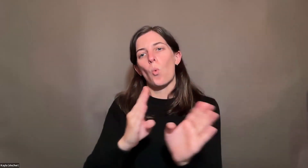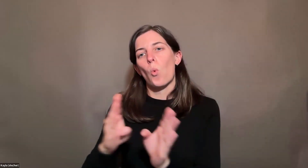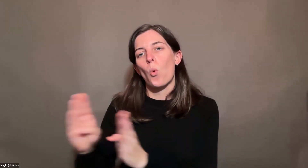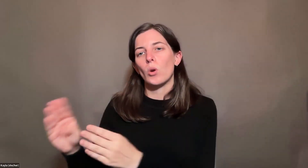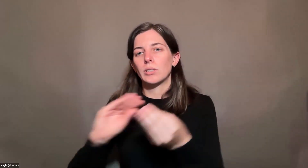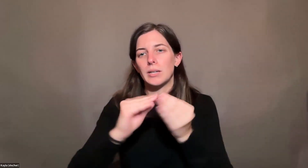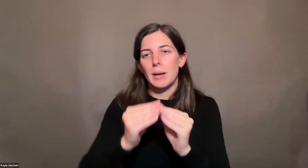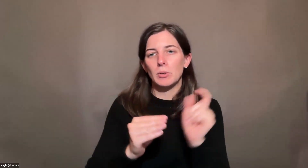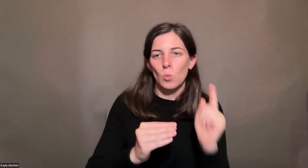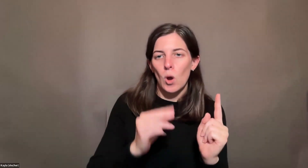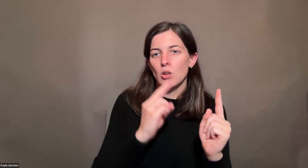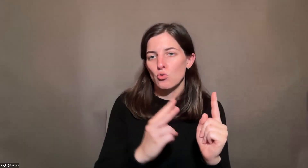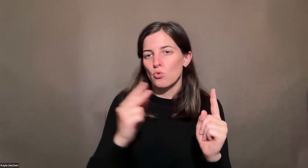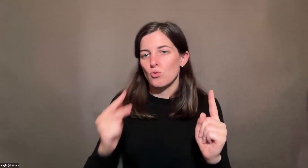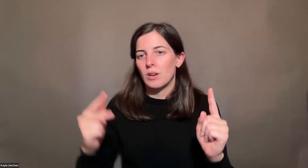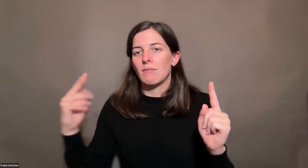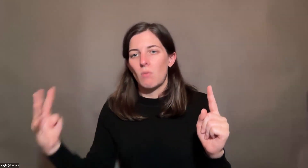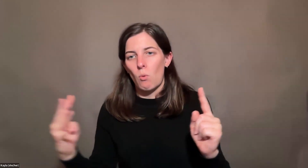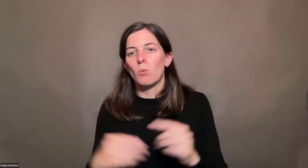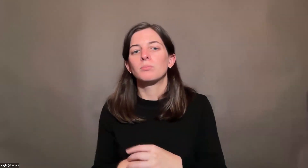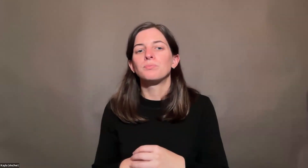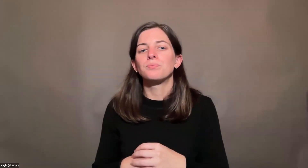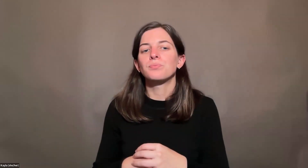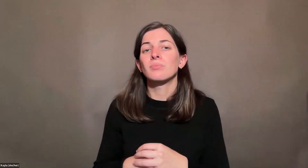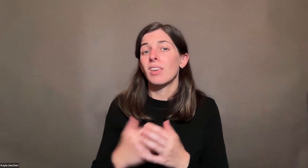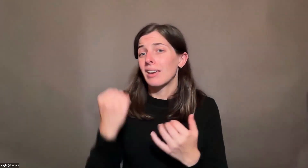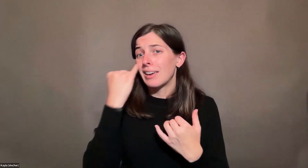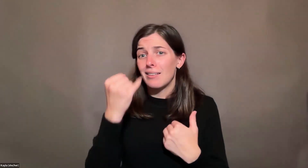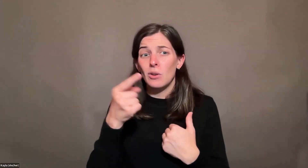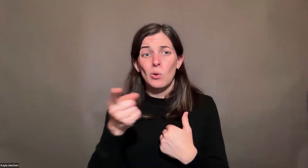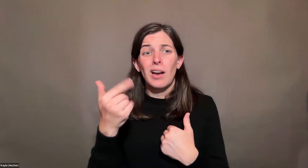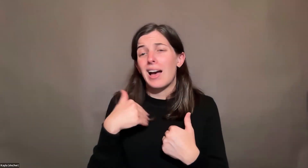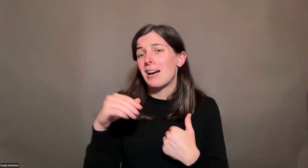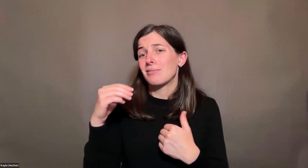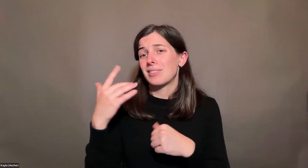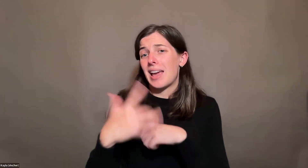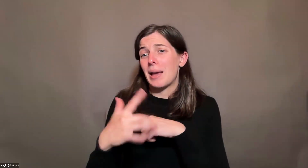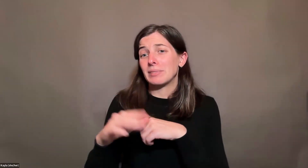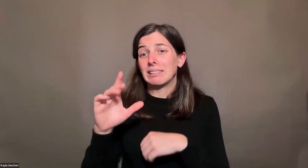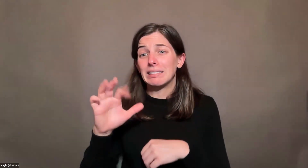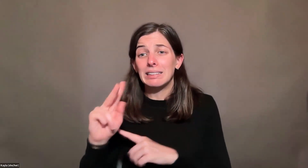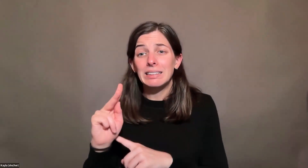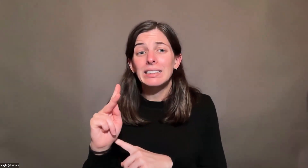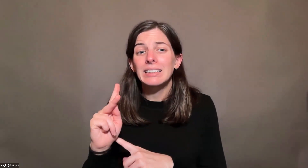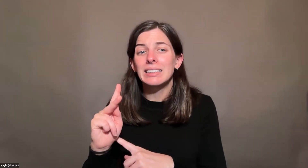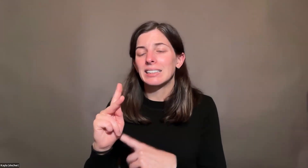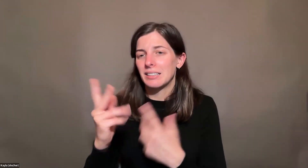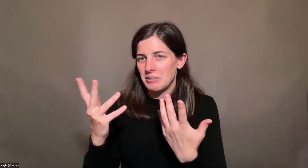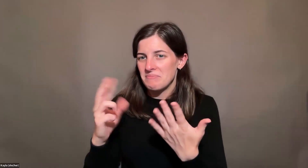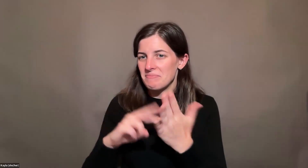And empty link, if you having some empty link, at least you actually have some screen